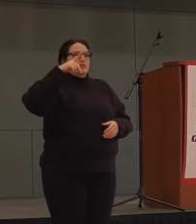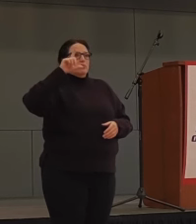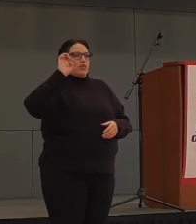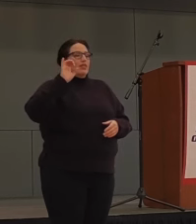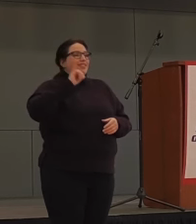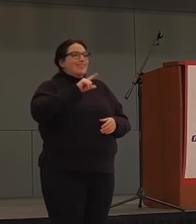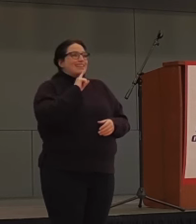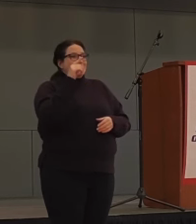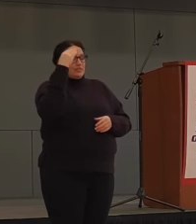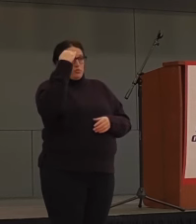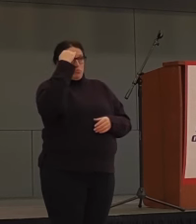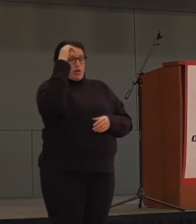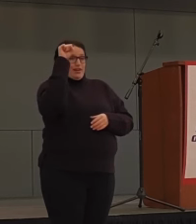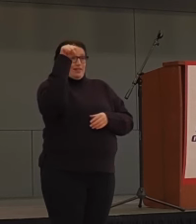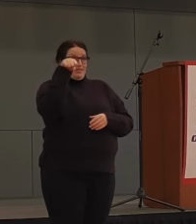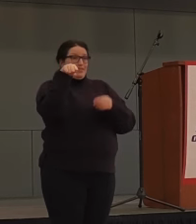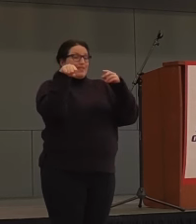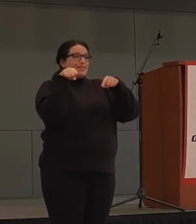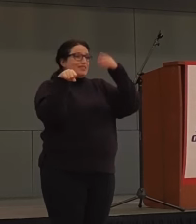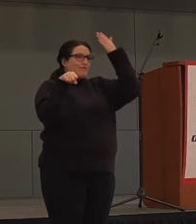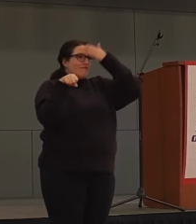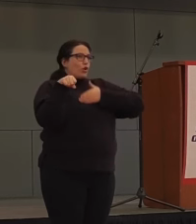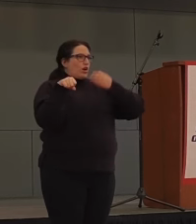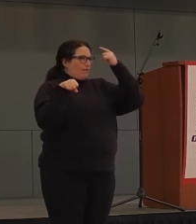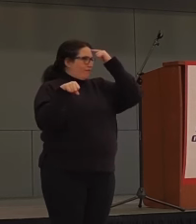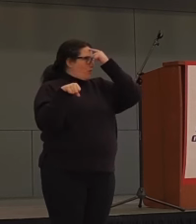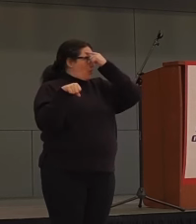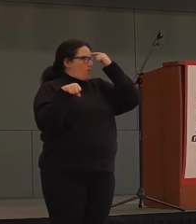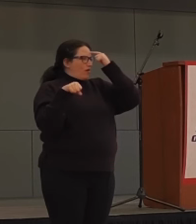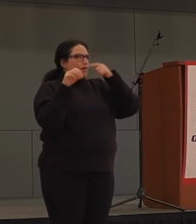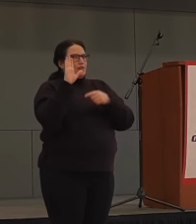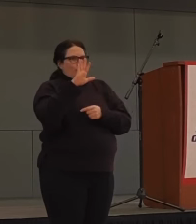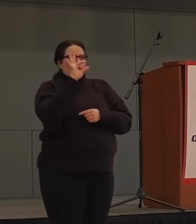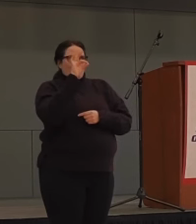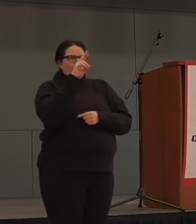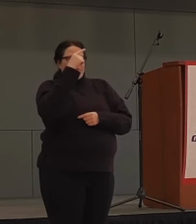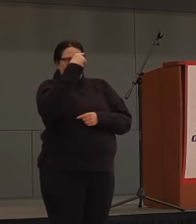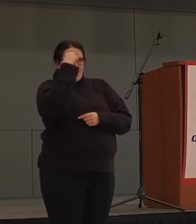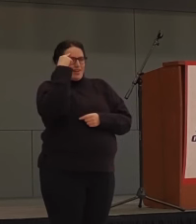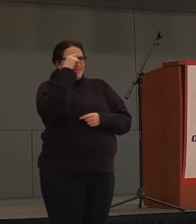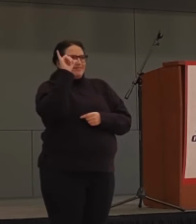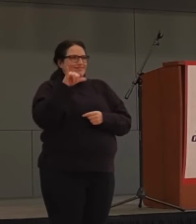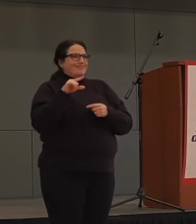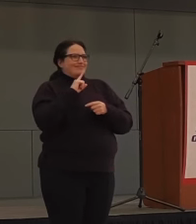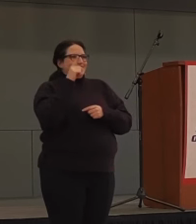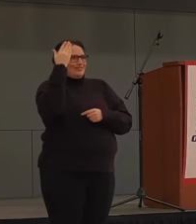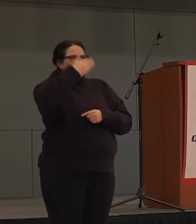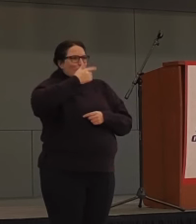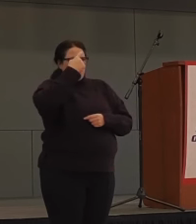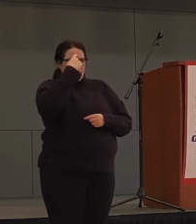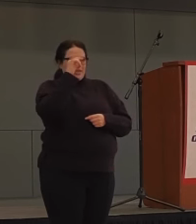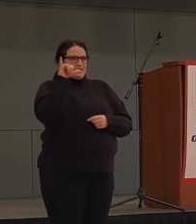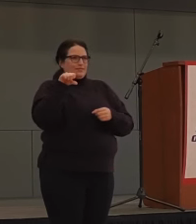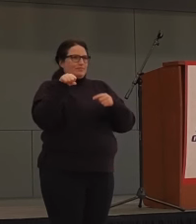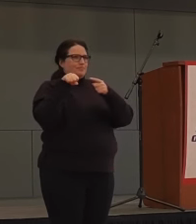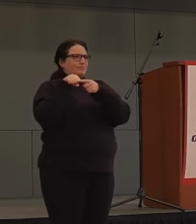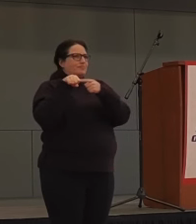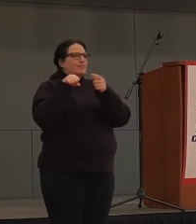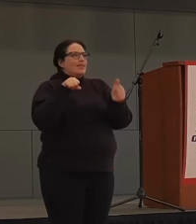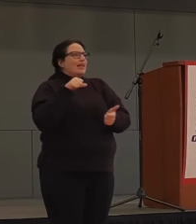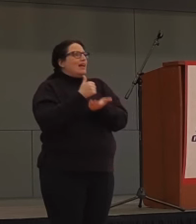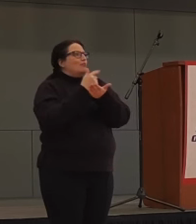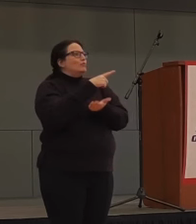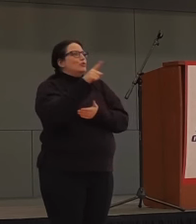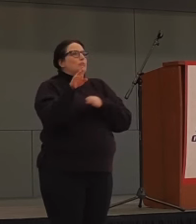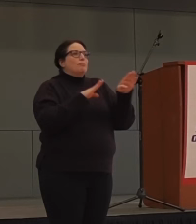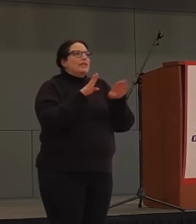forehead. It's responsible for helping us be good citizens. This is our executive control center.